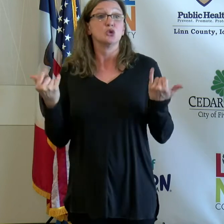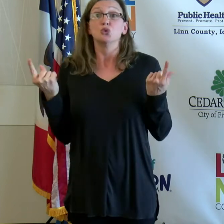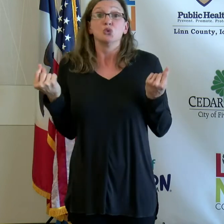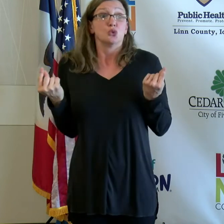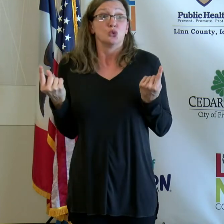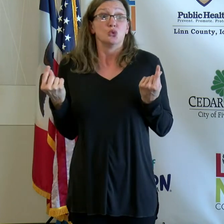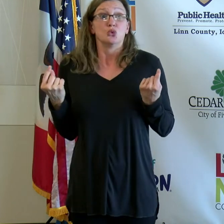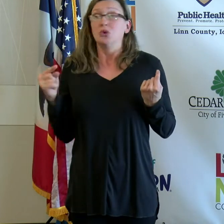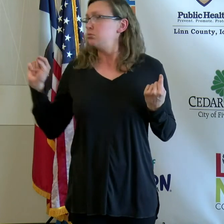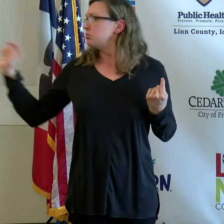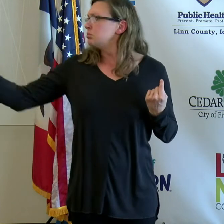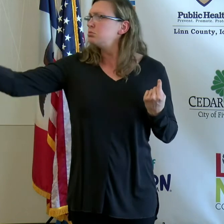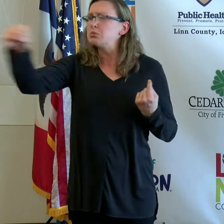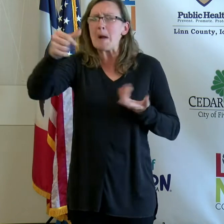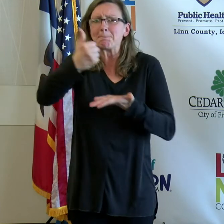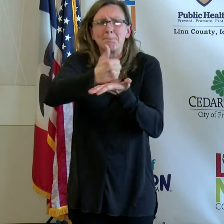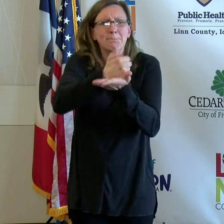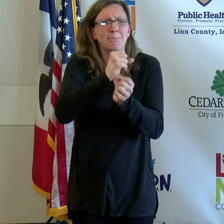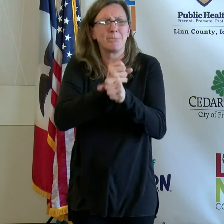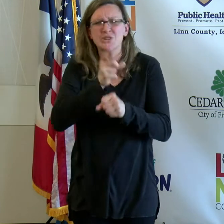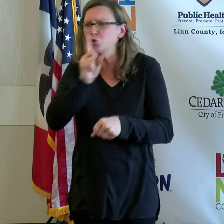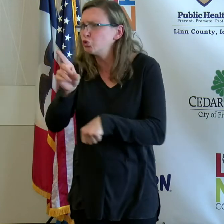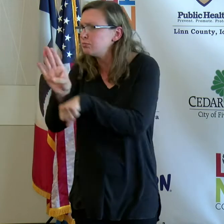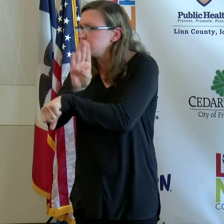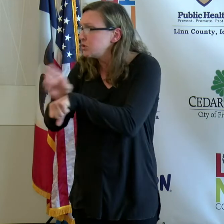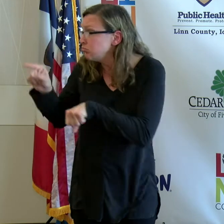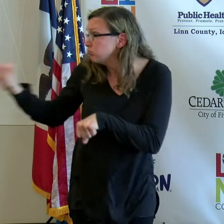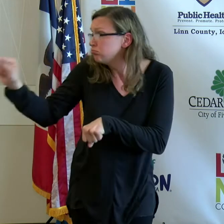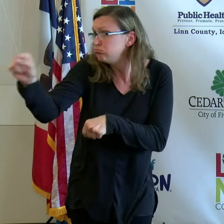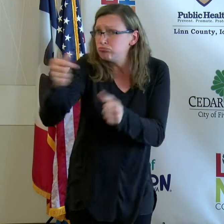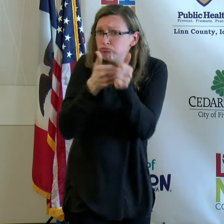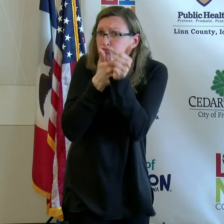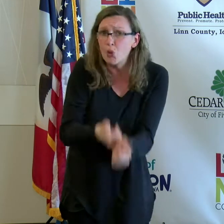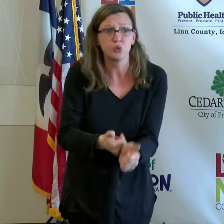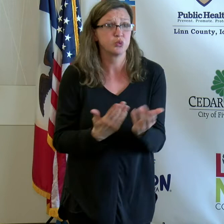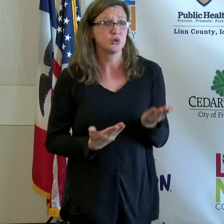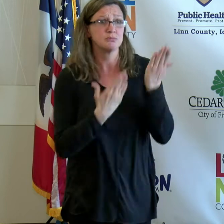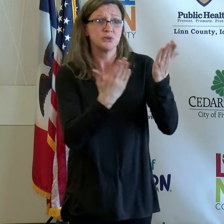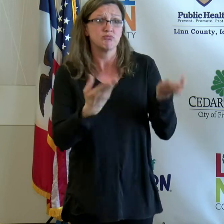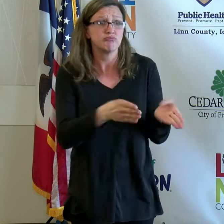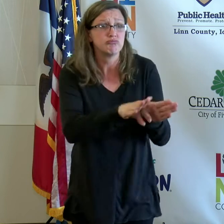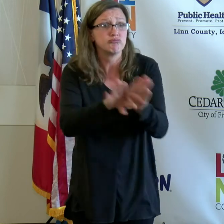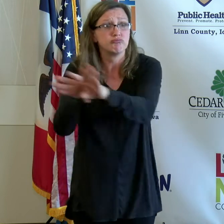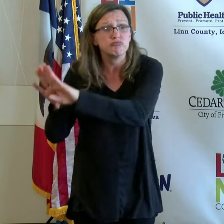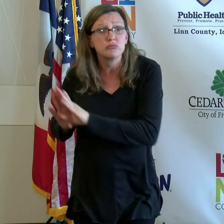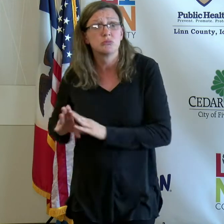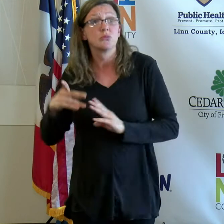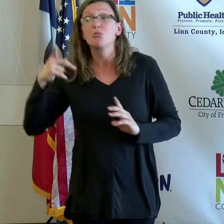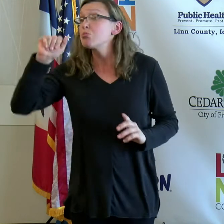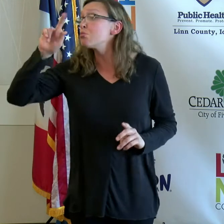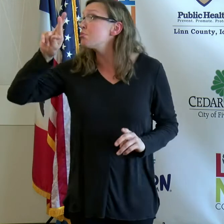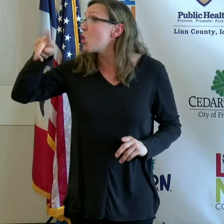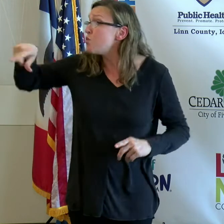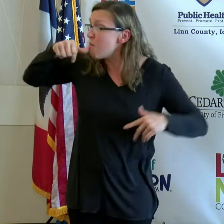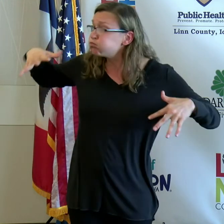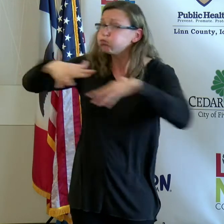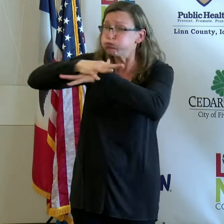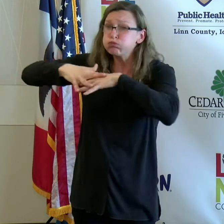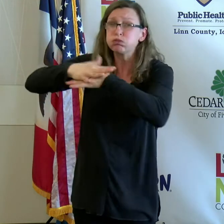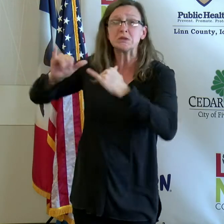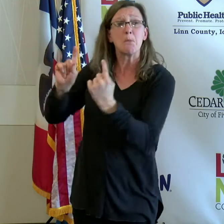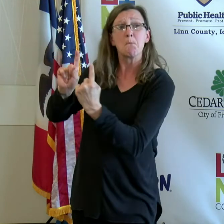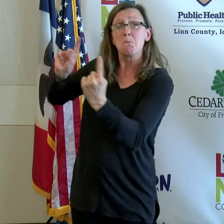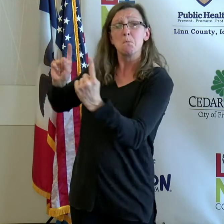deputies have been actively patrolling city parks and other parks and trails to educate people about the importance